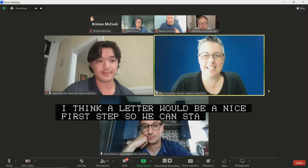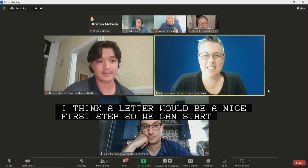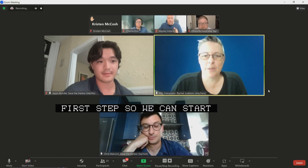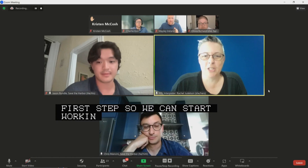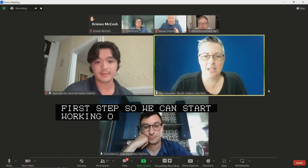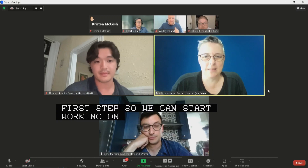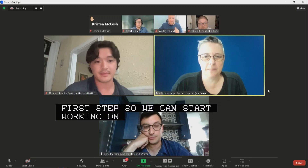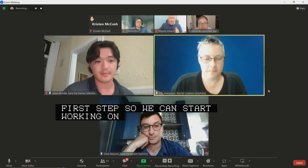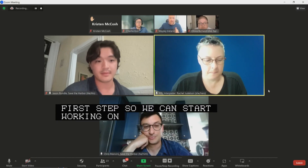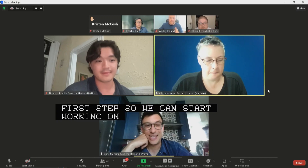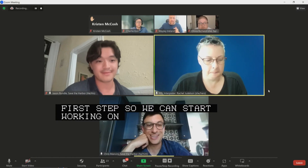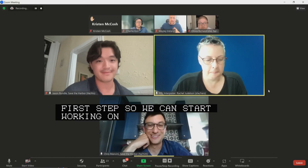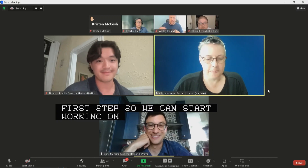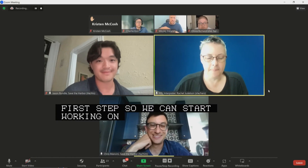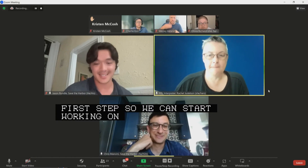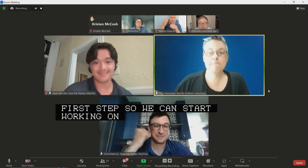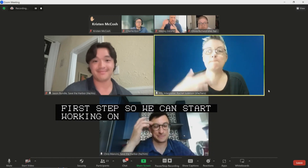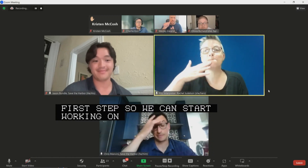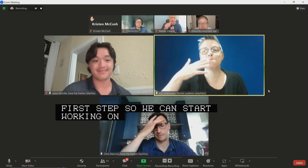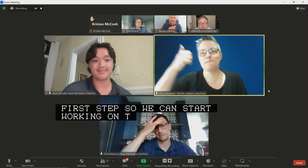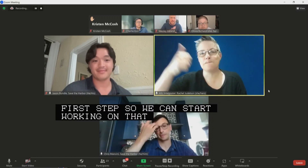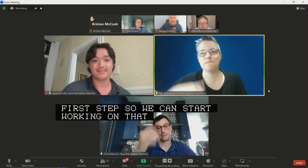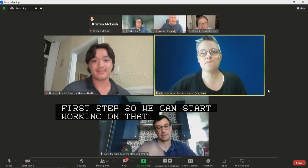All right, thanks very much, guys. Thank you.